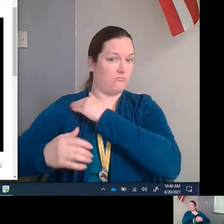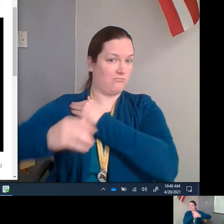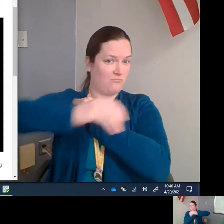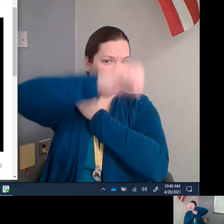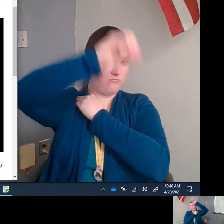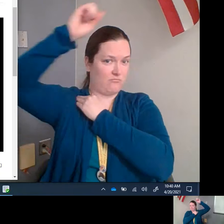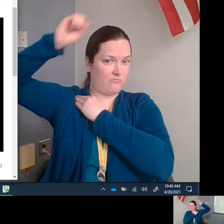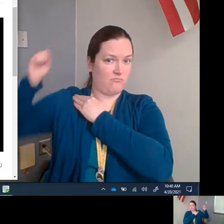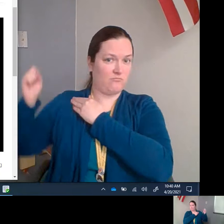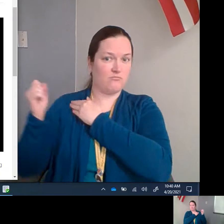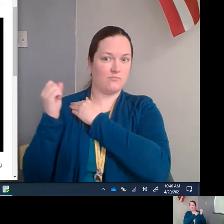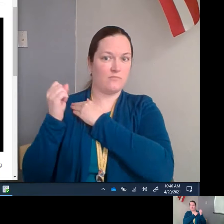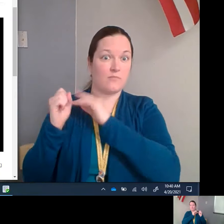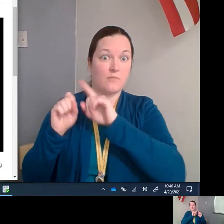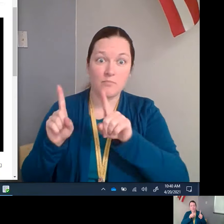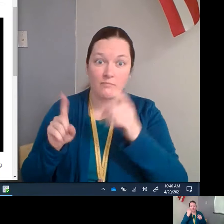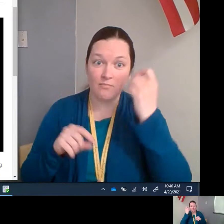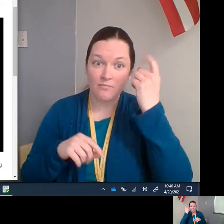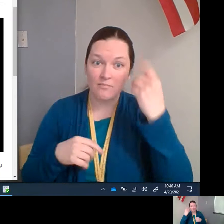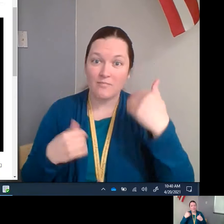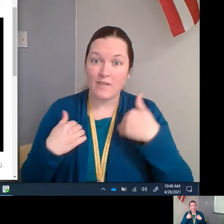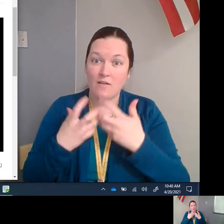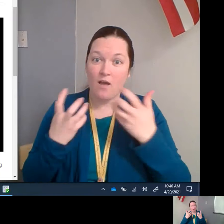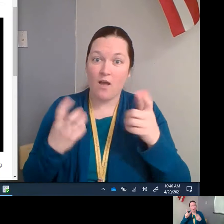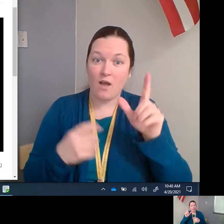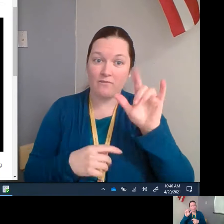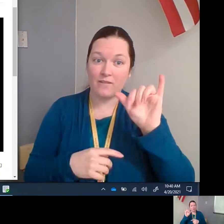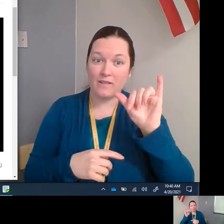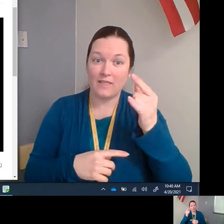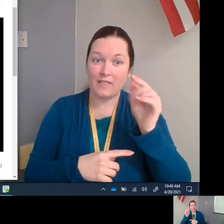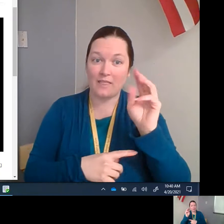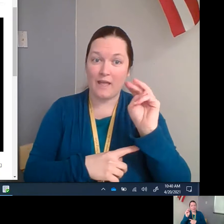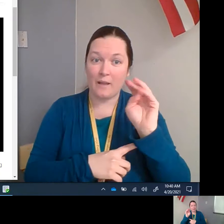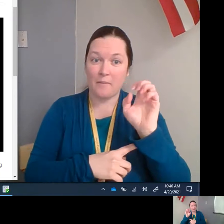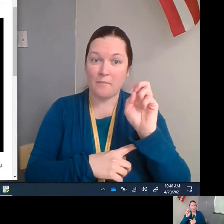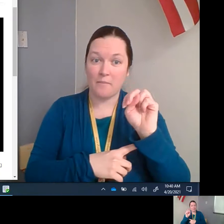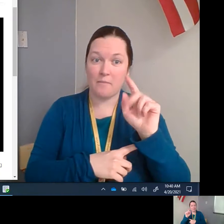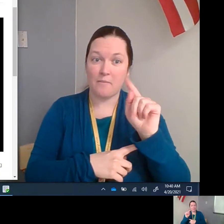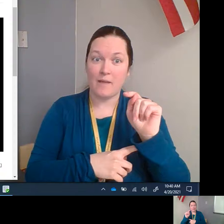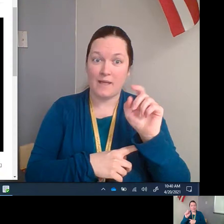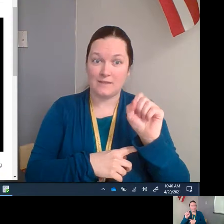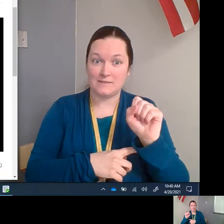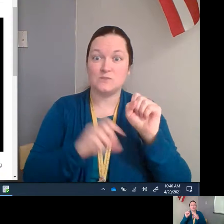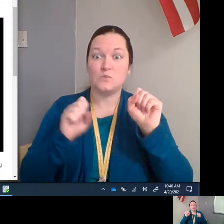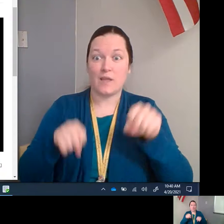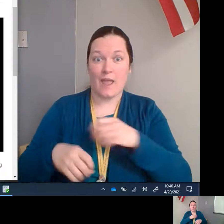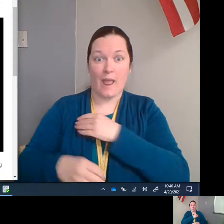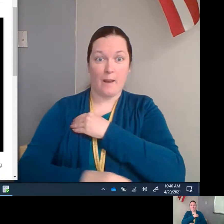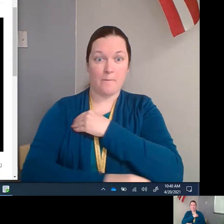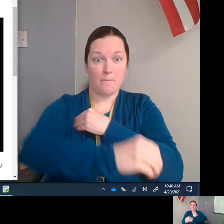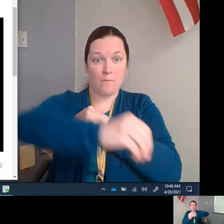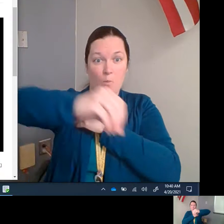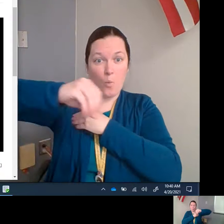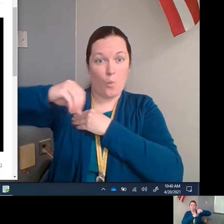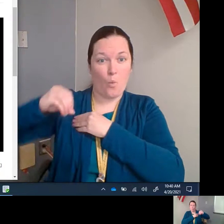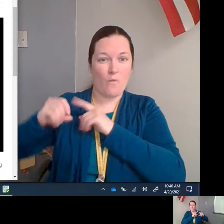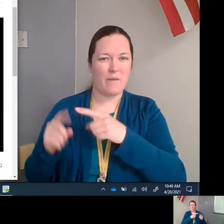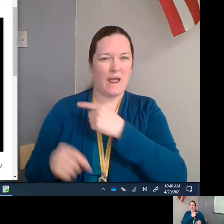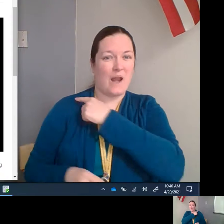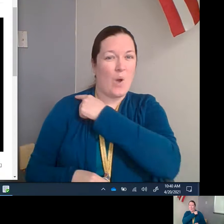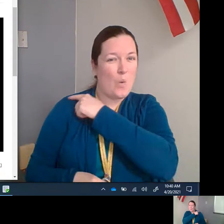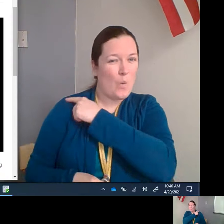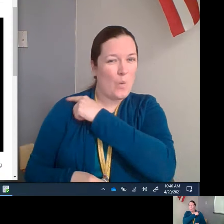bad about that? Think of all the ligaments that are holding that in place. And so there's a lot of movement, but there can also be a lot of things that go wrong with a